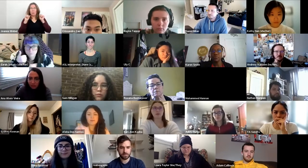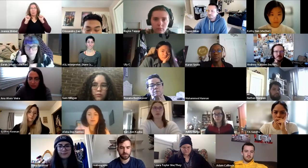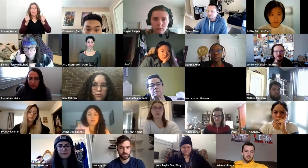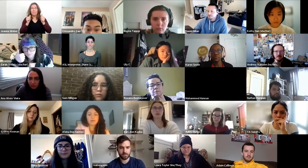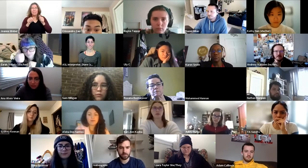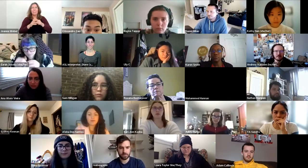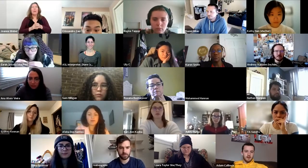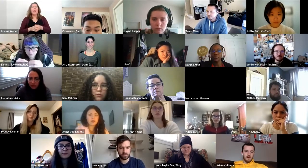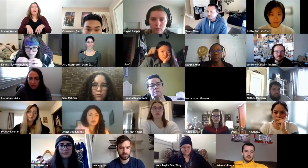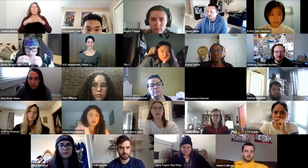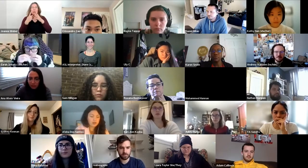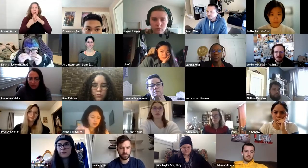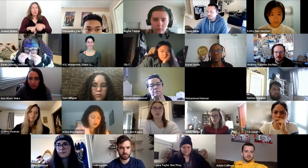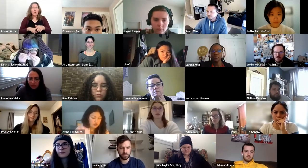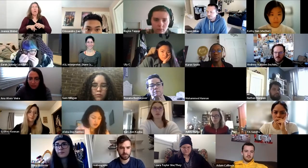Okay.